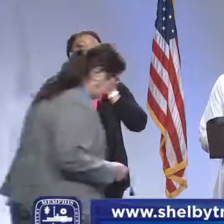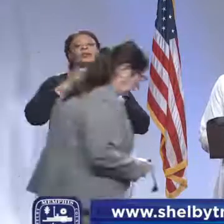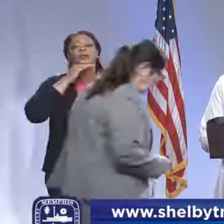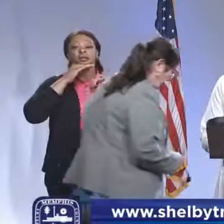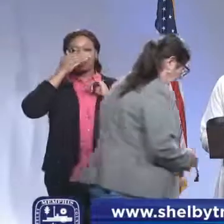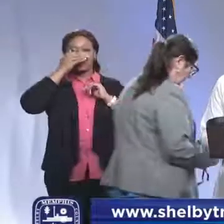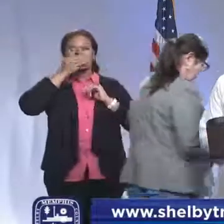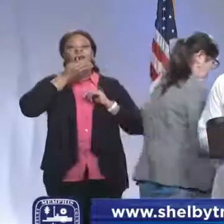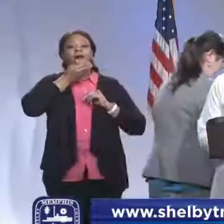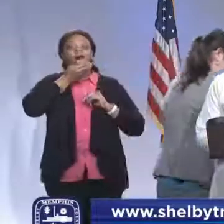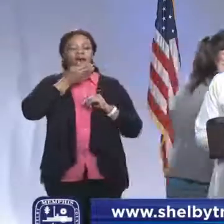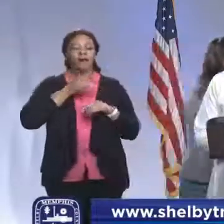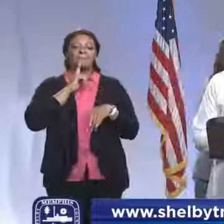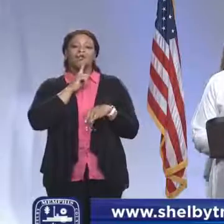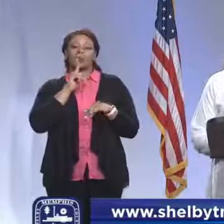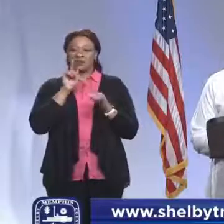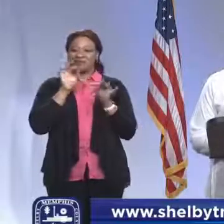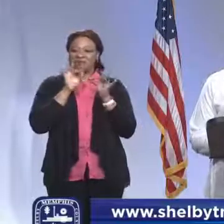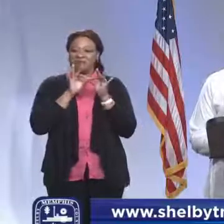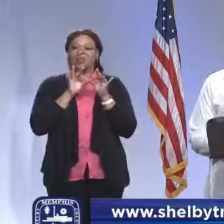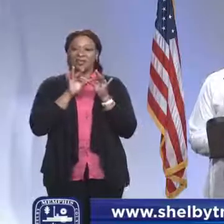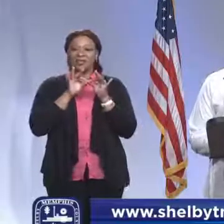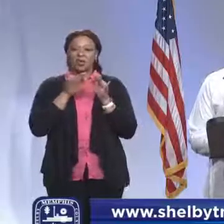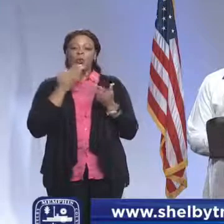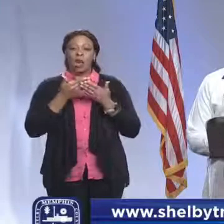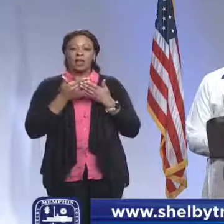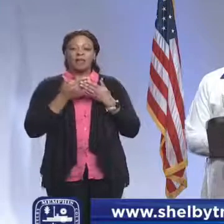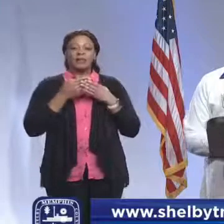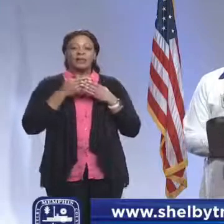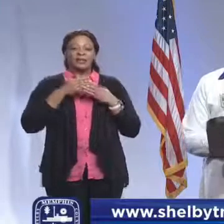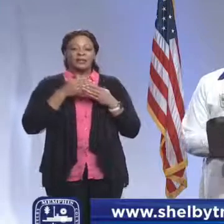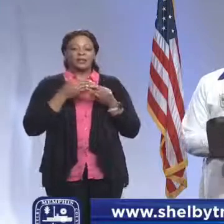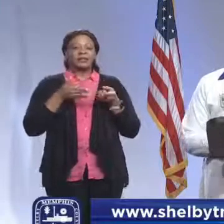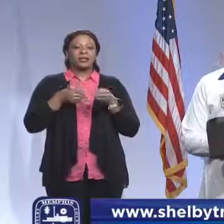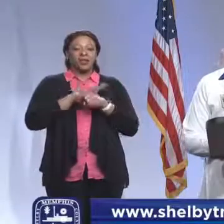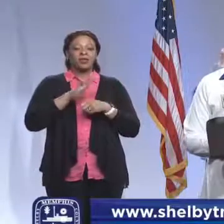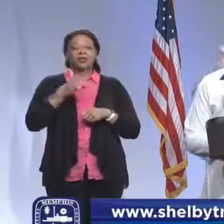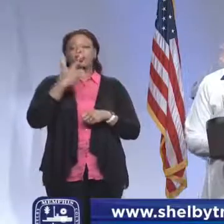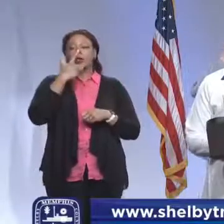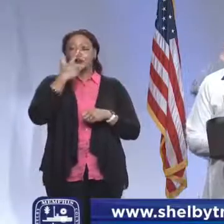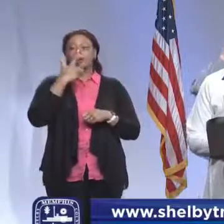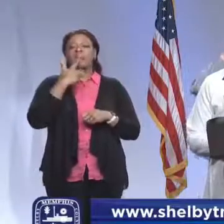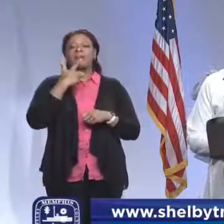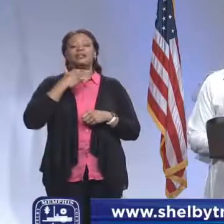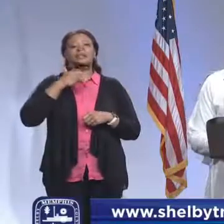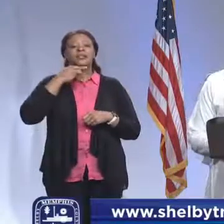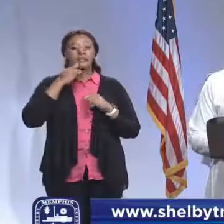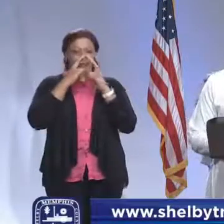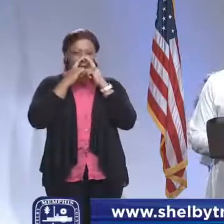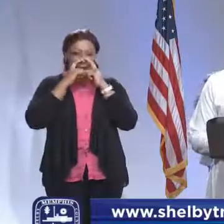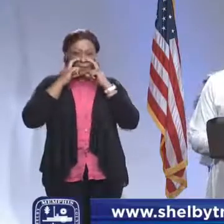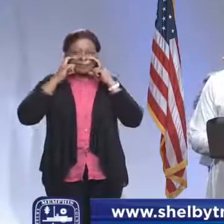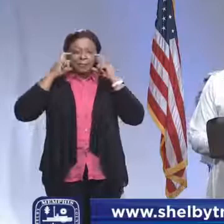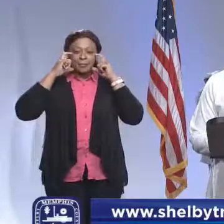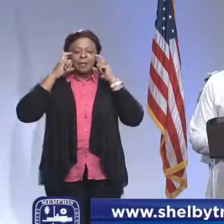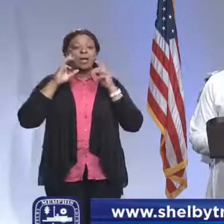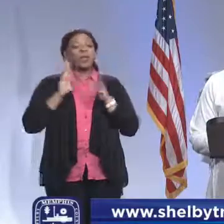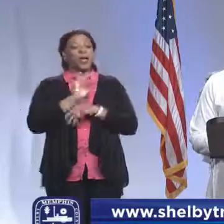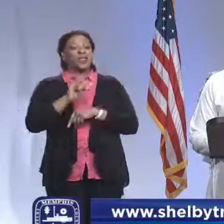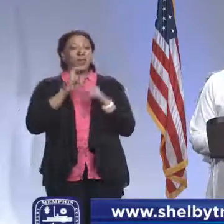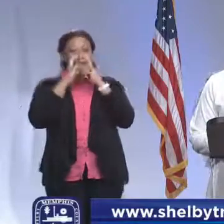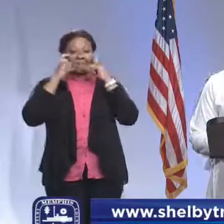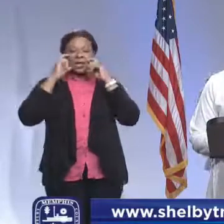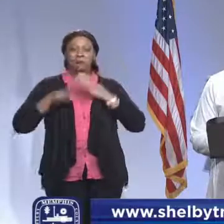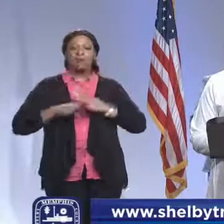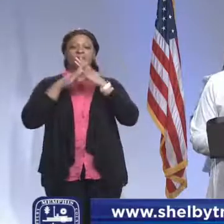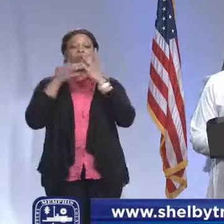the mask fits snugly and covers the mouth, nose, and chin. Wearing a mask will help prevent you